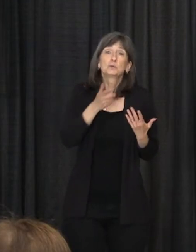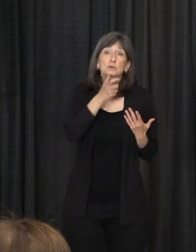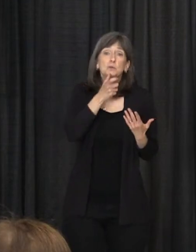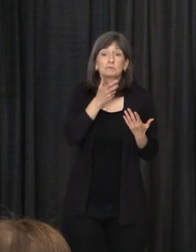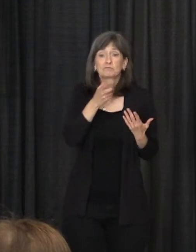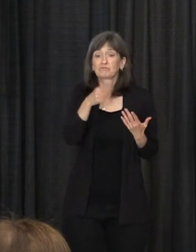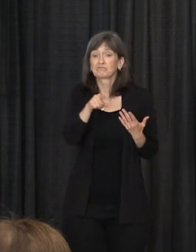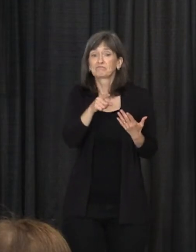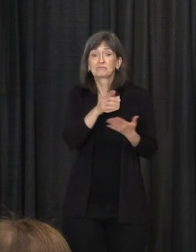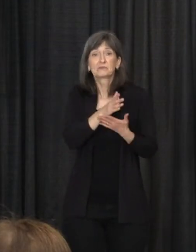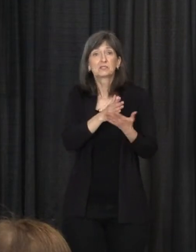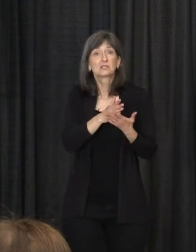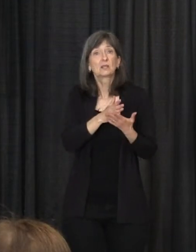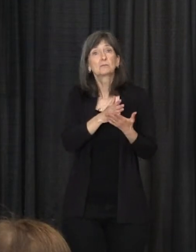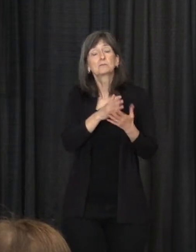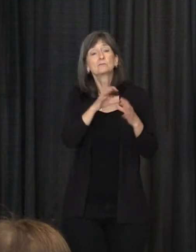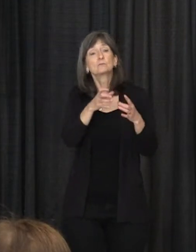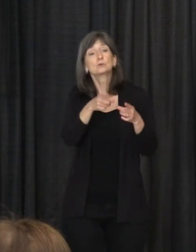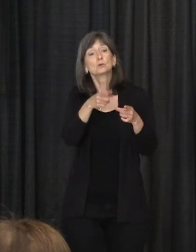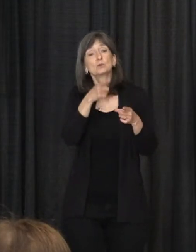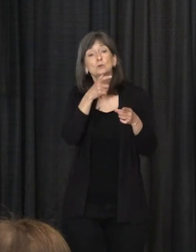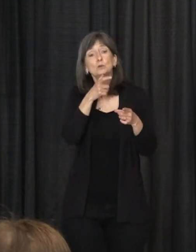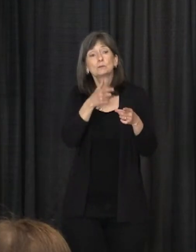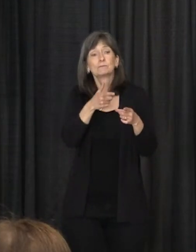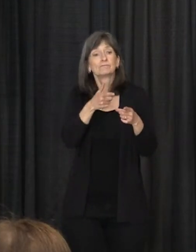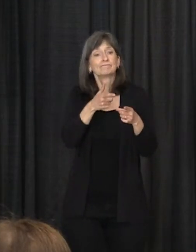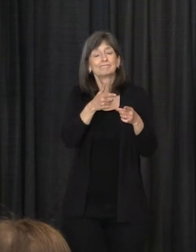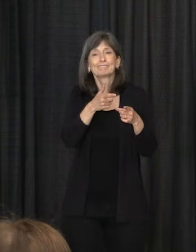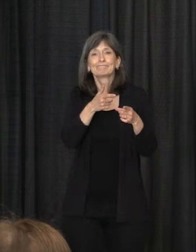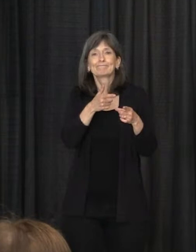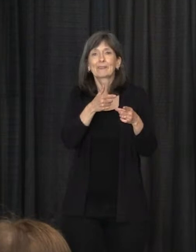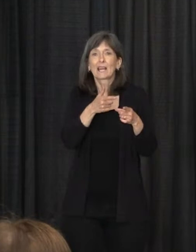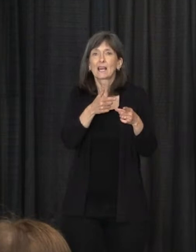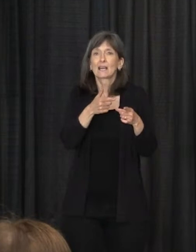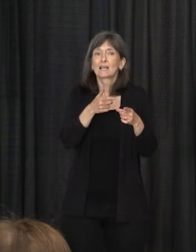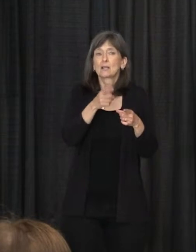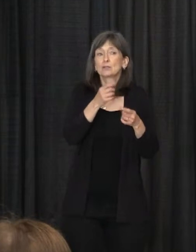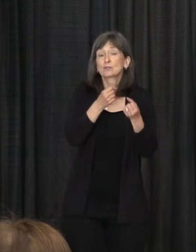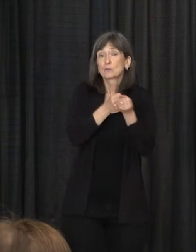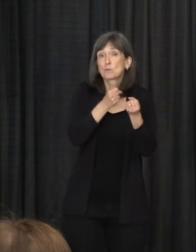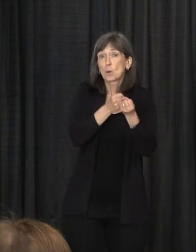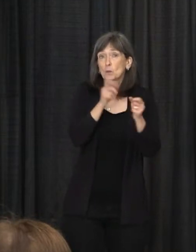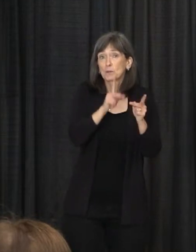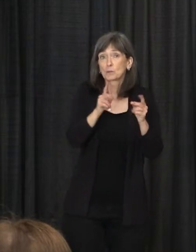combat and give voice to those who are less empowered,